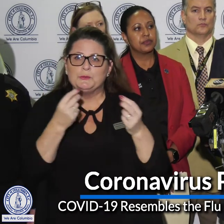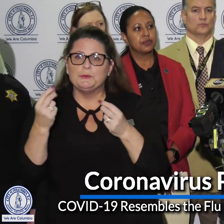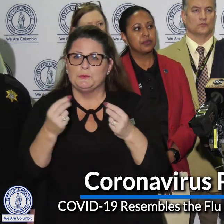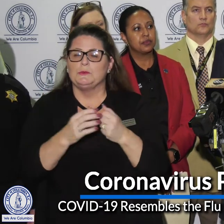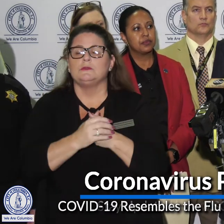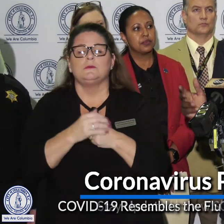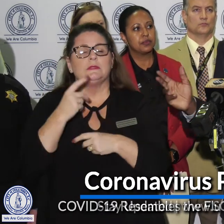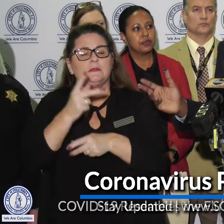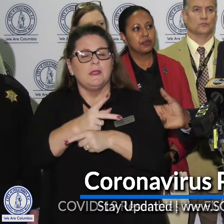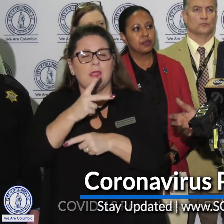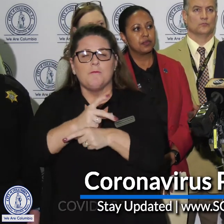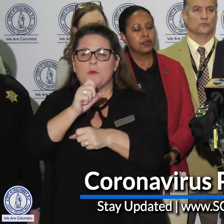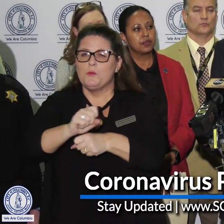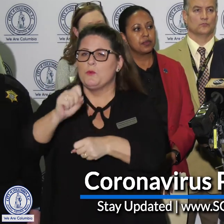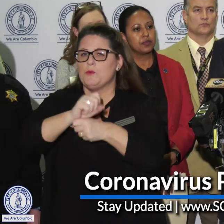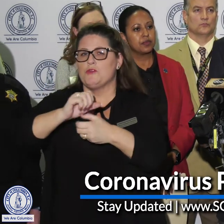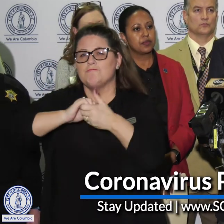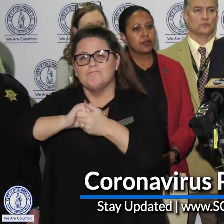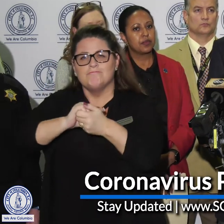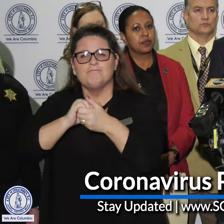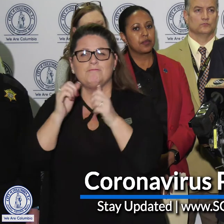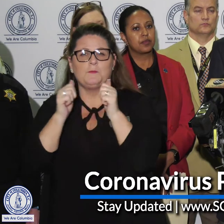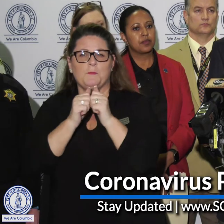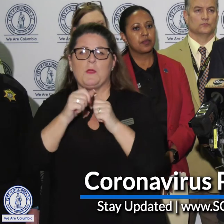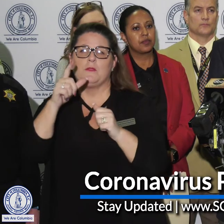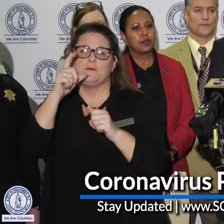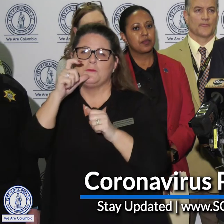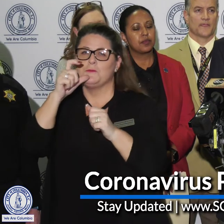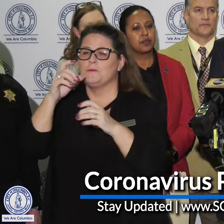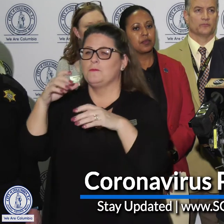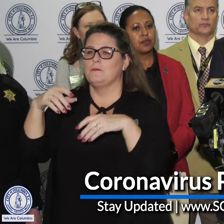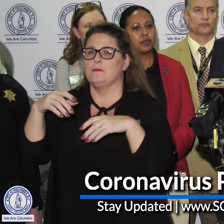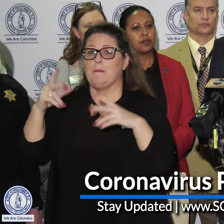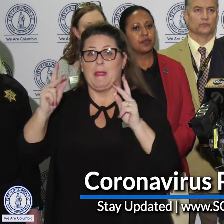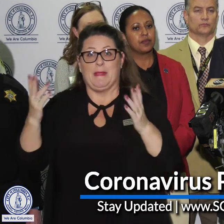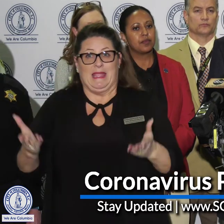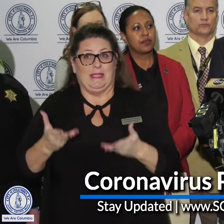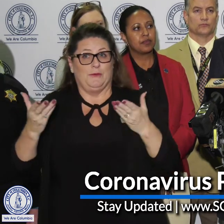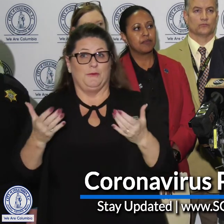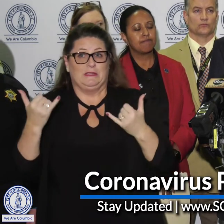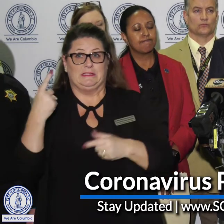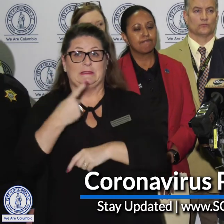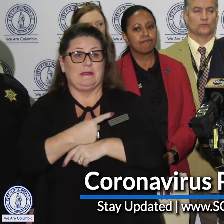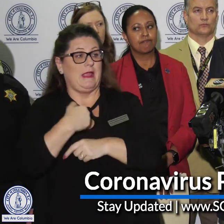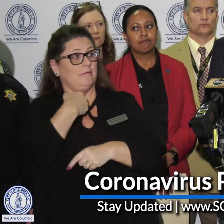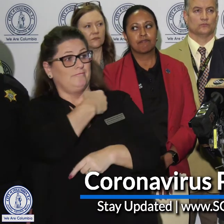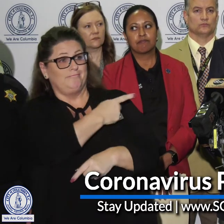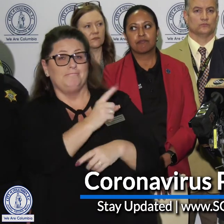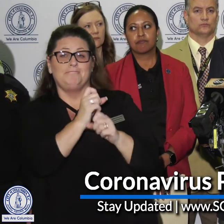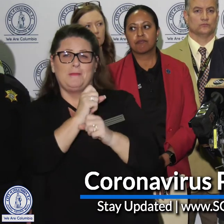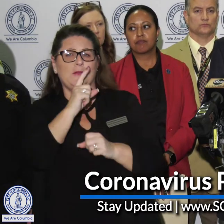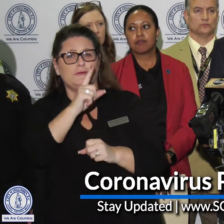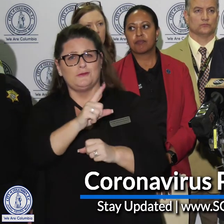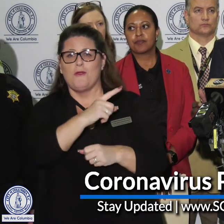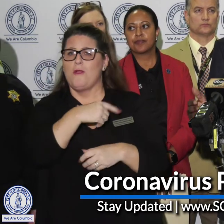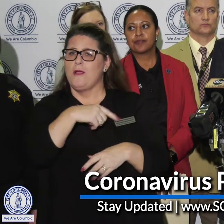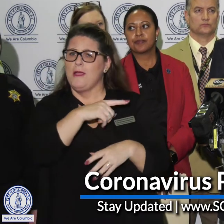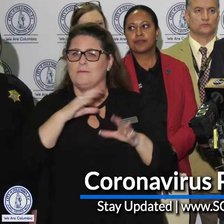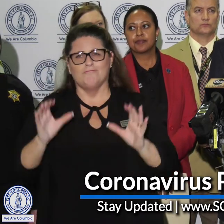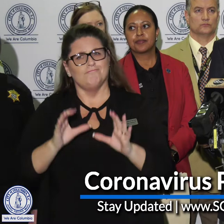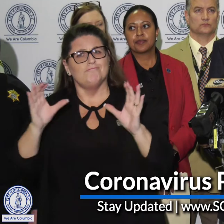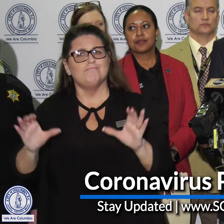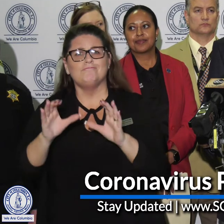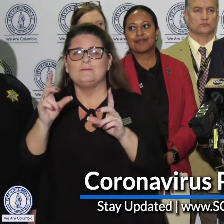to work certainly with the individuals and entities that are represented here to make sure that we're doing our part as